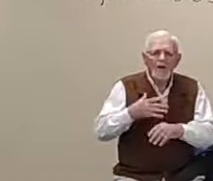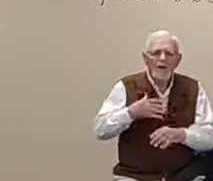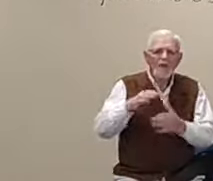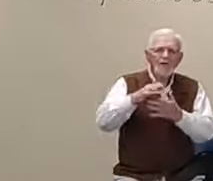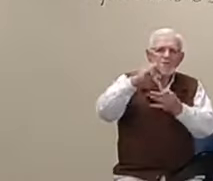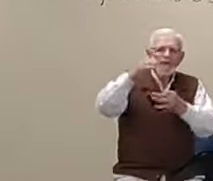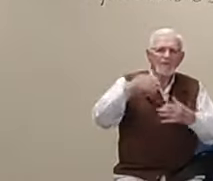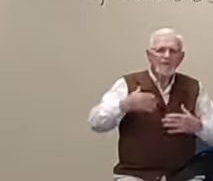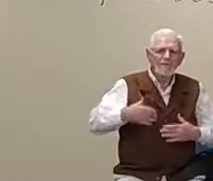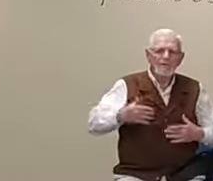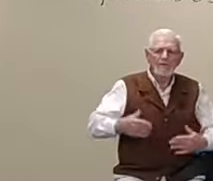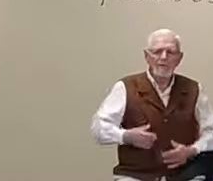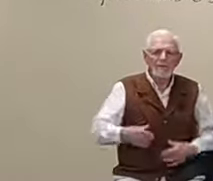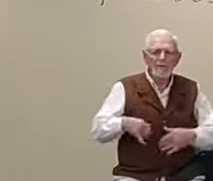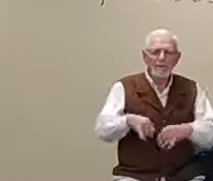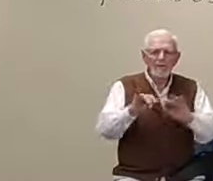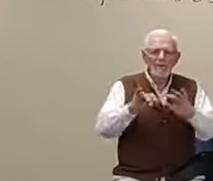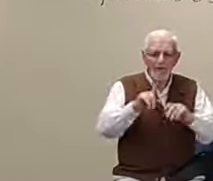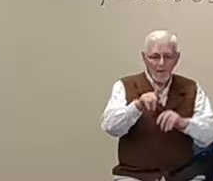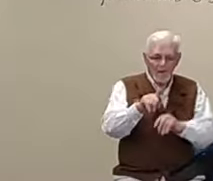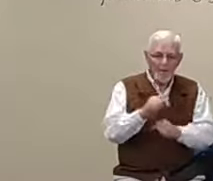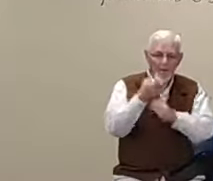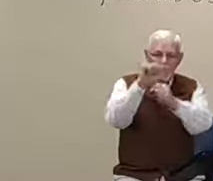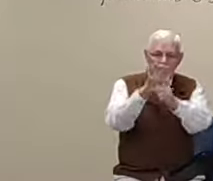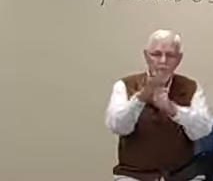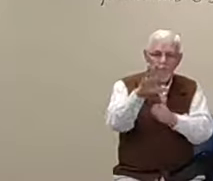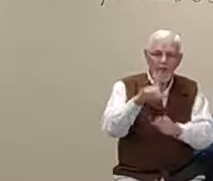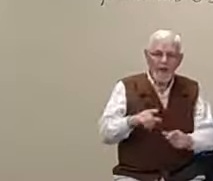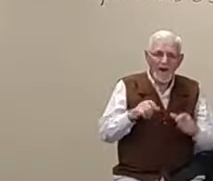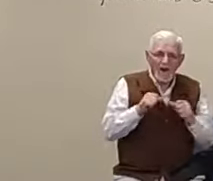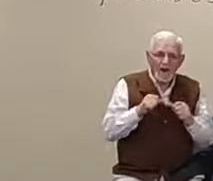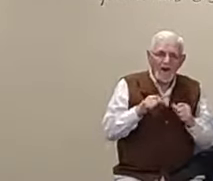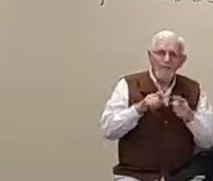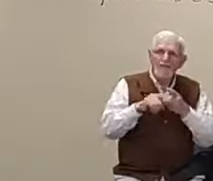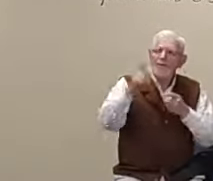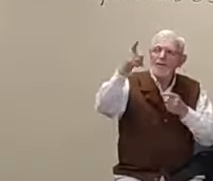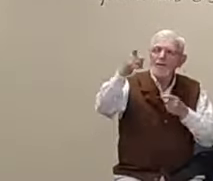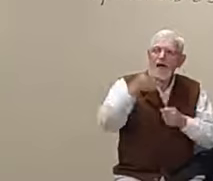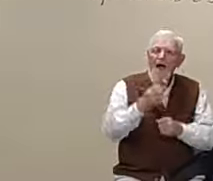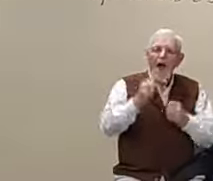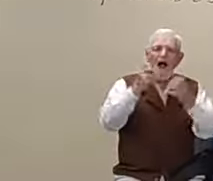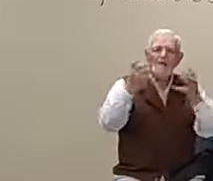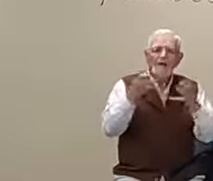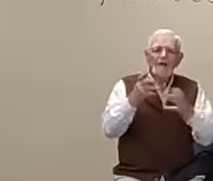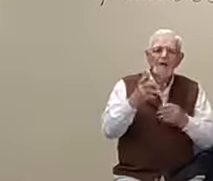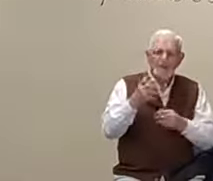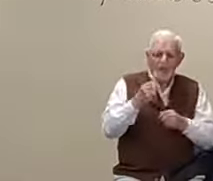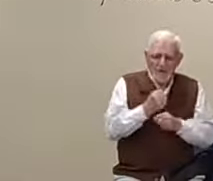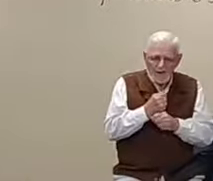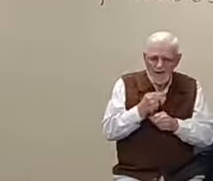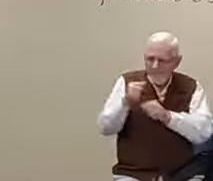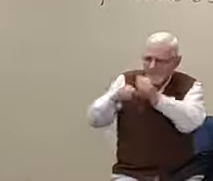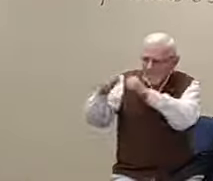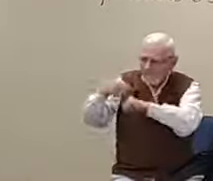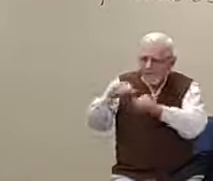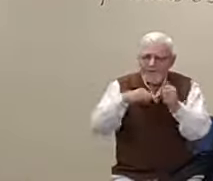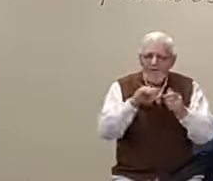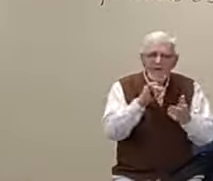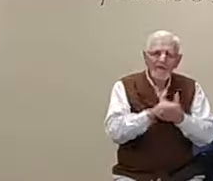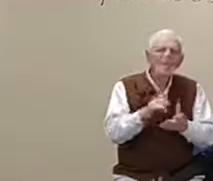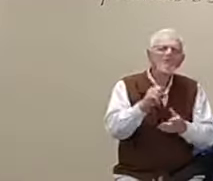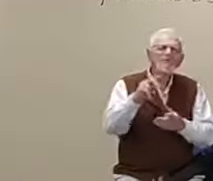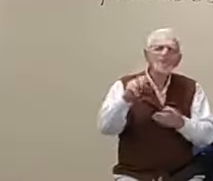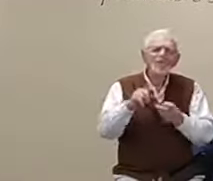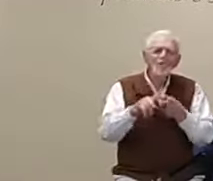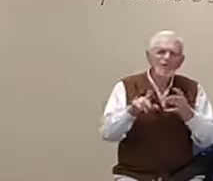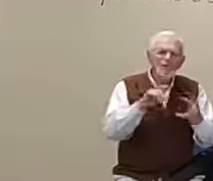spiritual body. And you're going to prove your love to Him by how much you love them. And that's what you're supposed to do.